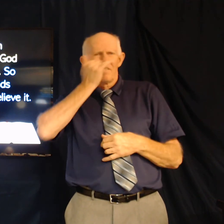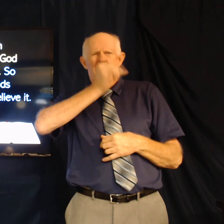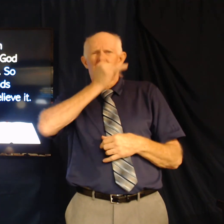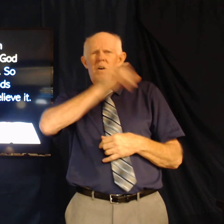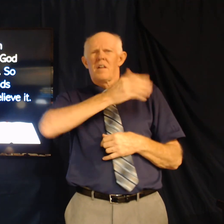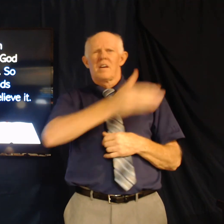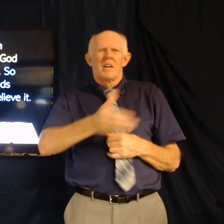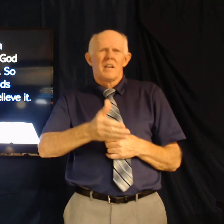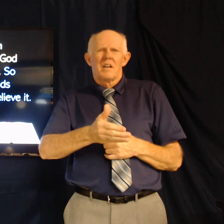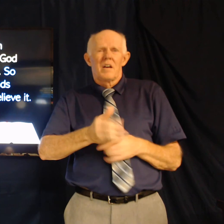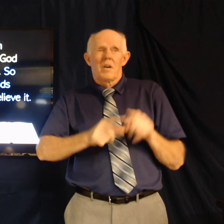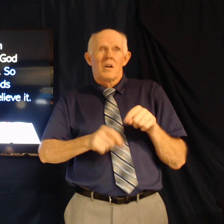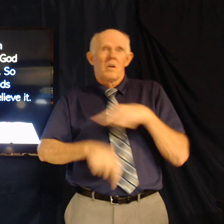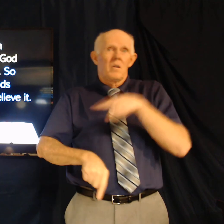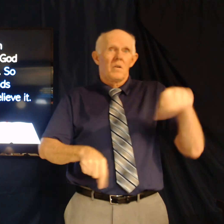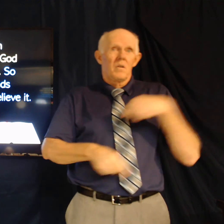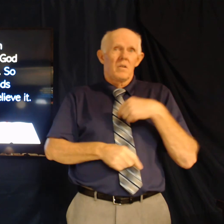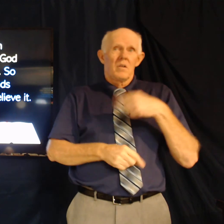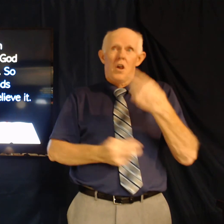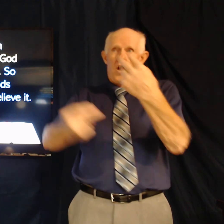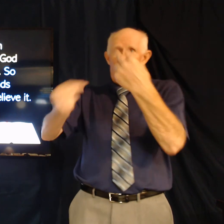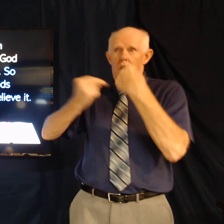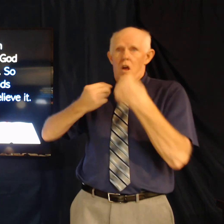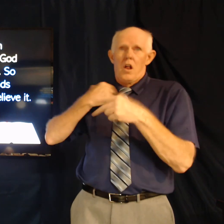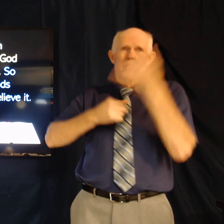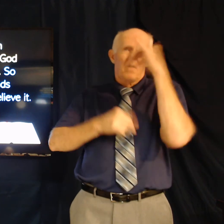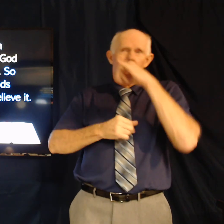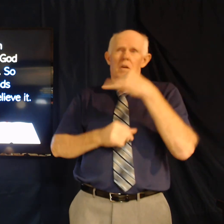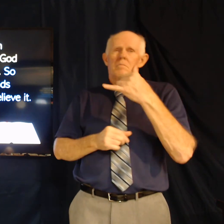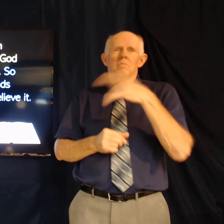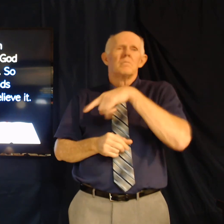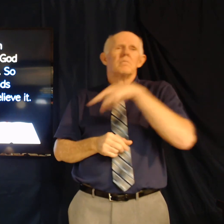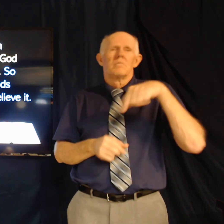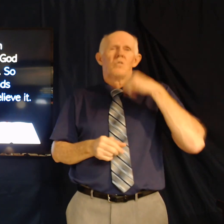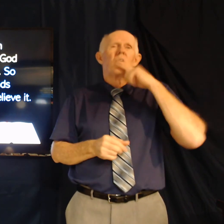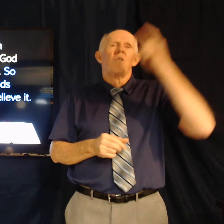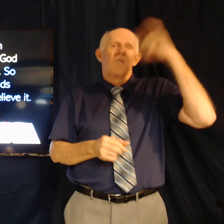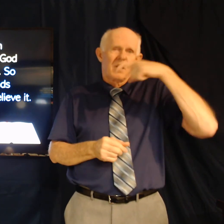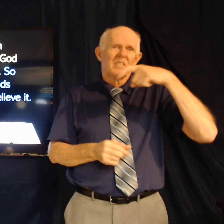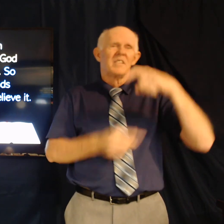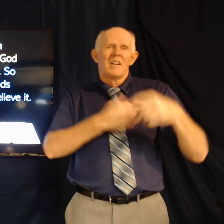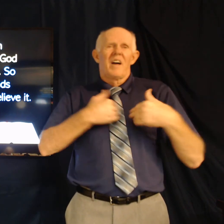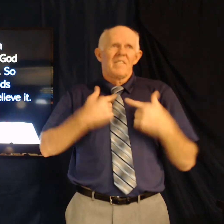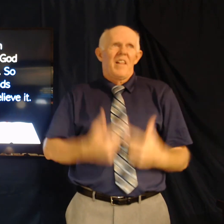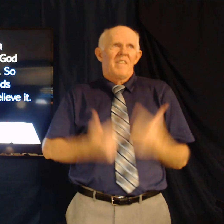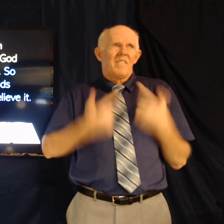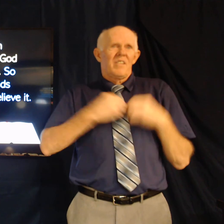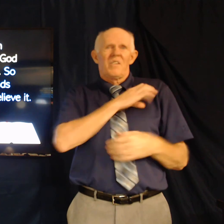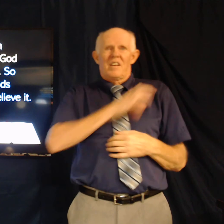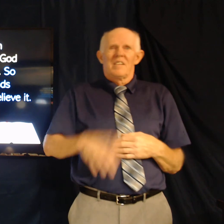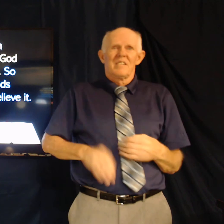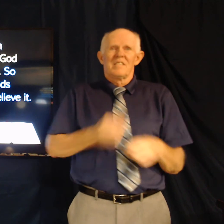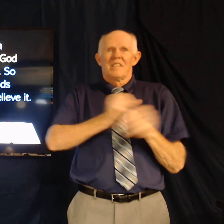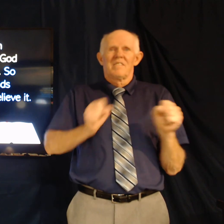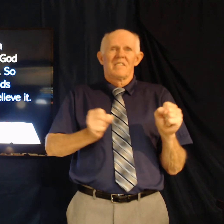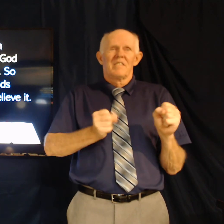and think that saved people sound foolish. They look at us and they say we're foolish. But we're wise